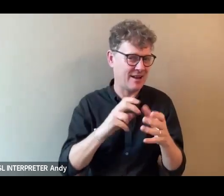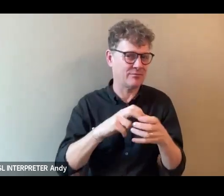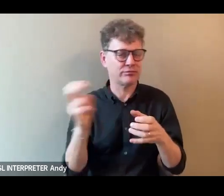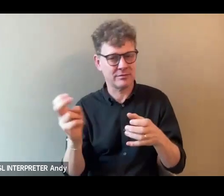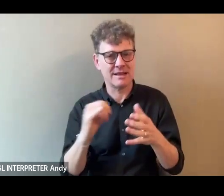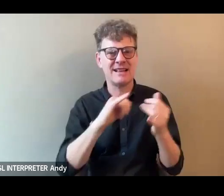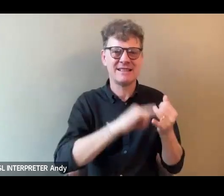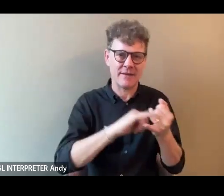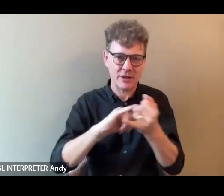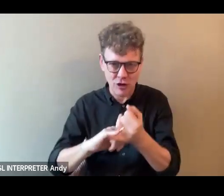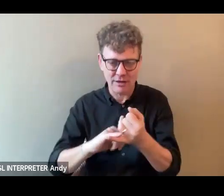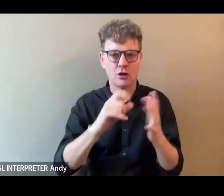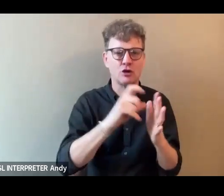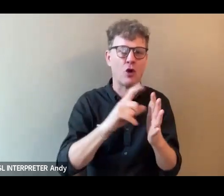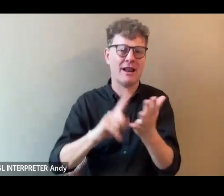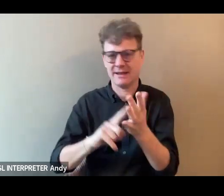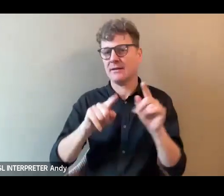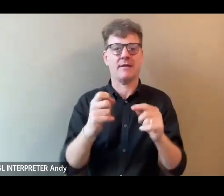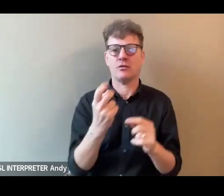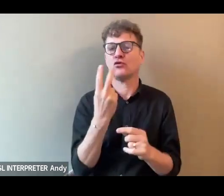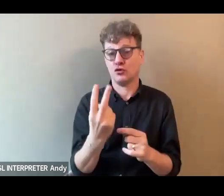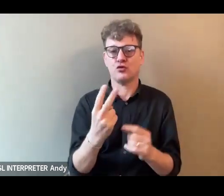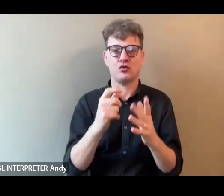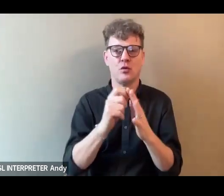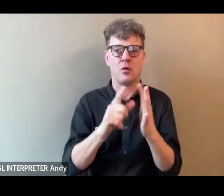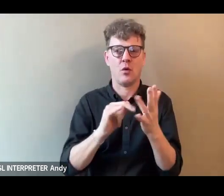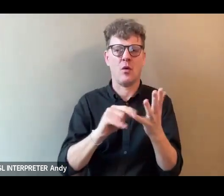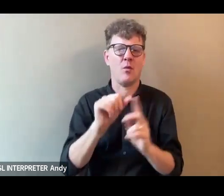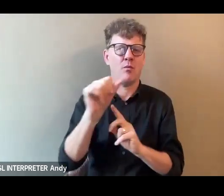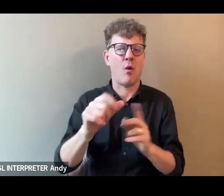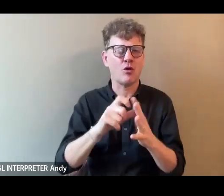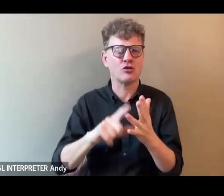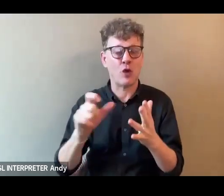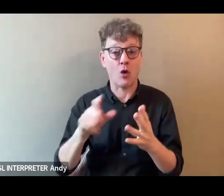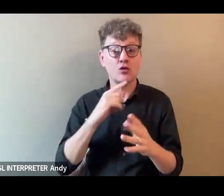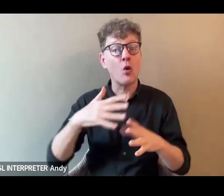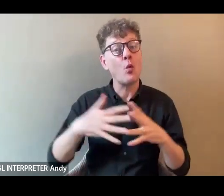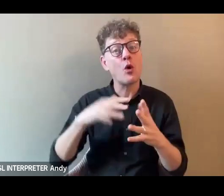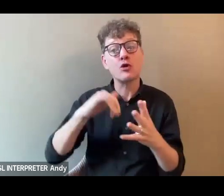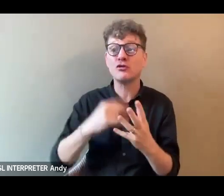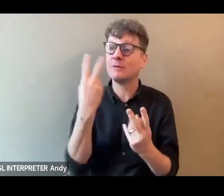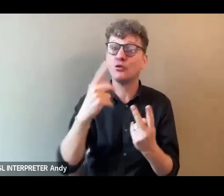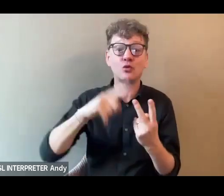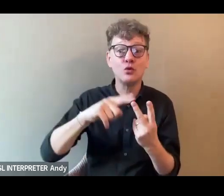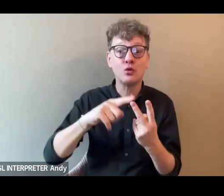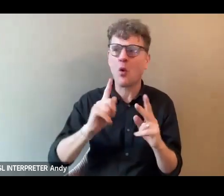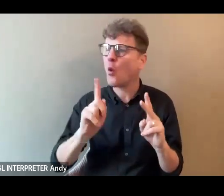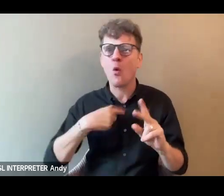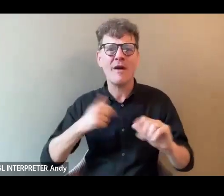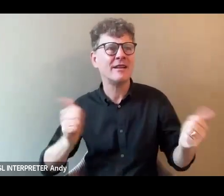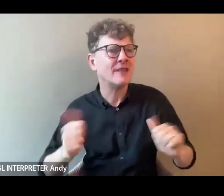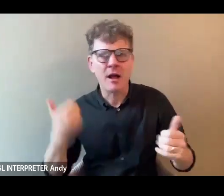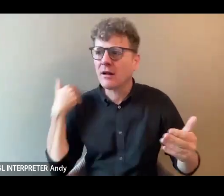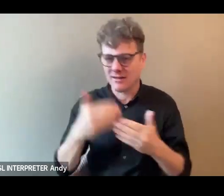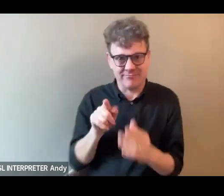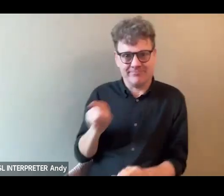Schneider and Dong Lin, I see Dong in the room, for the two postdocs. So when we talk about what has Workstream 2 done, it's really what have we done